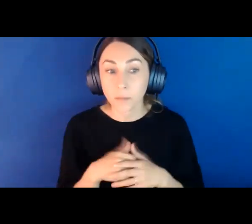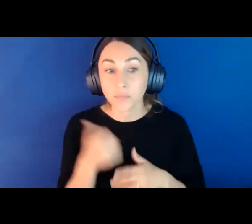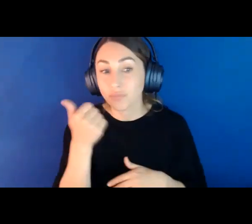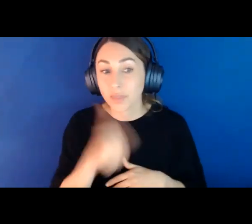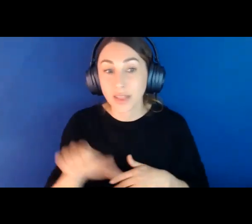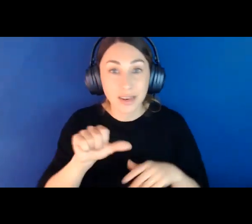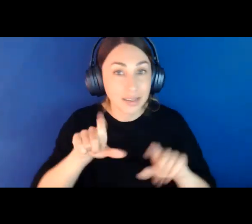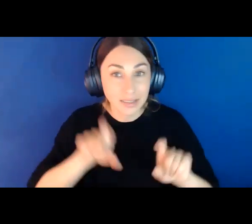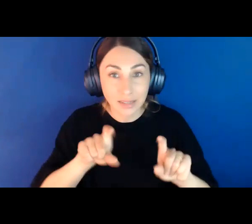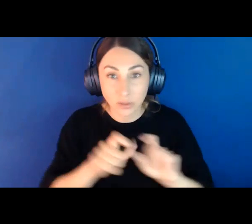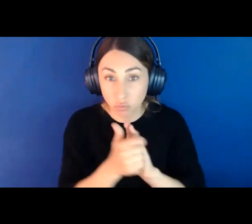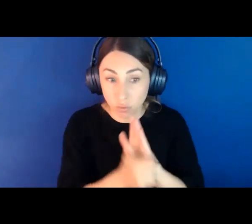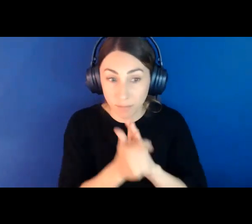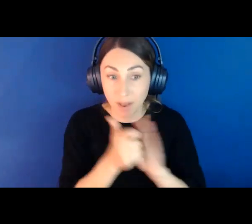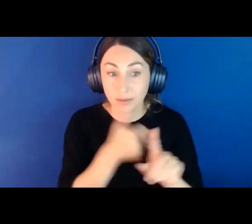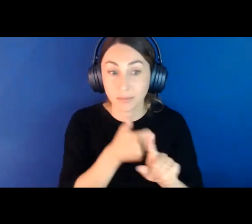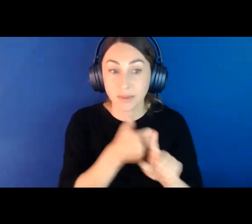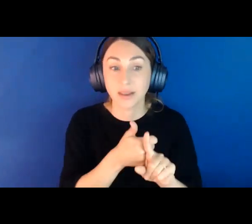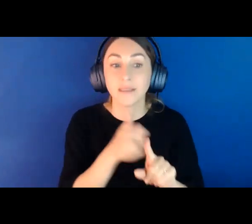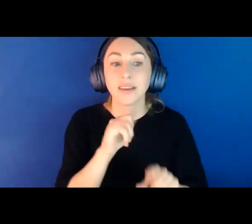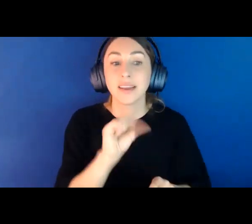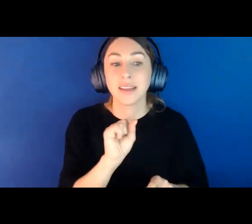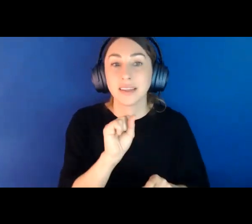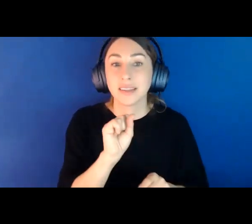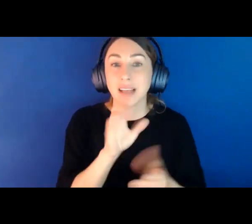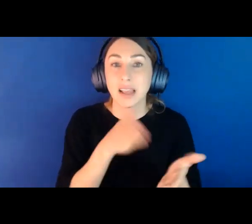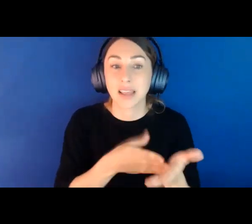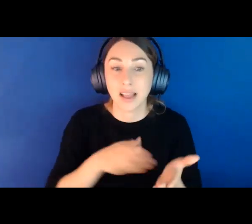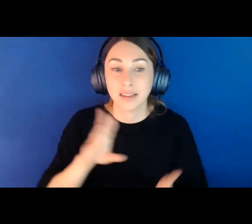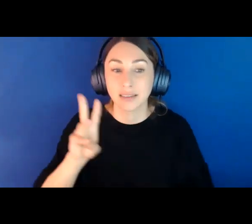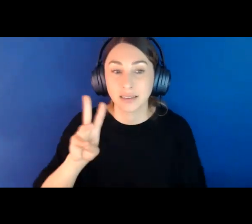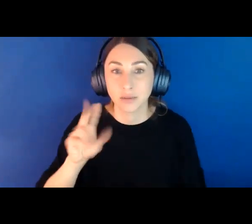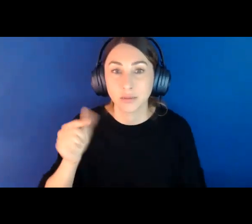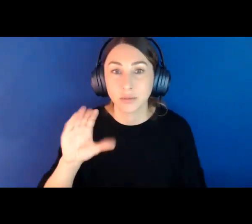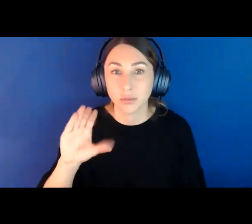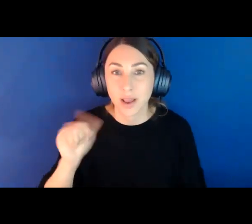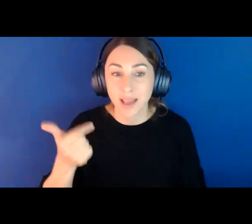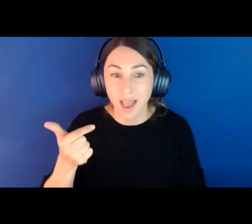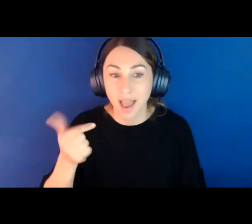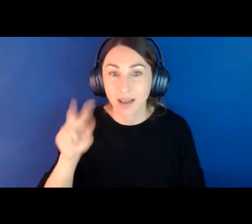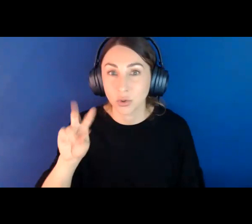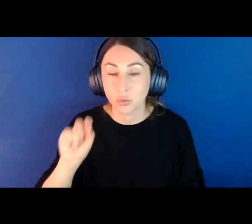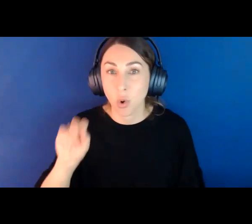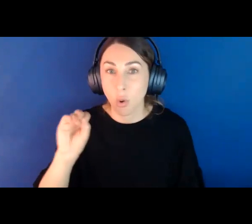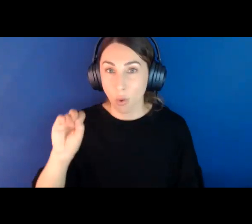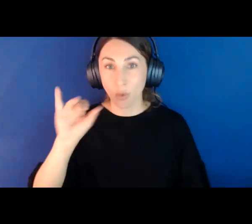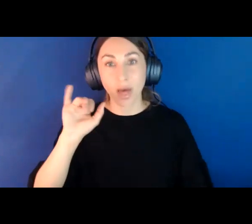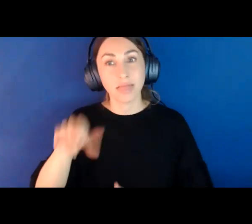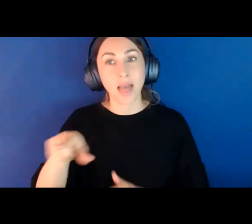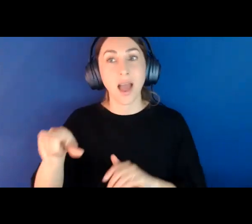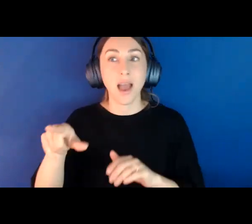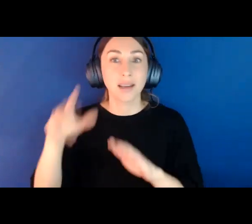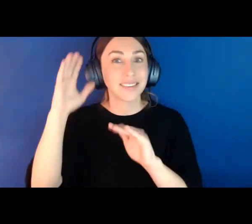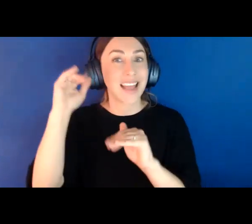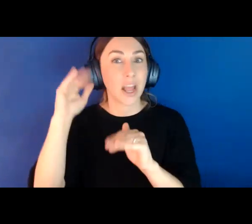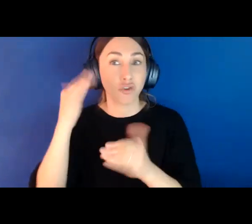any automated test would be against WCAG 2.0, a standard that could be considered outdated